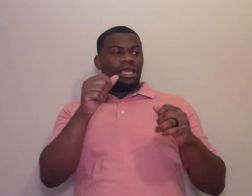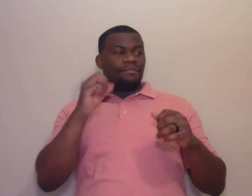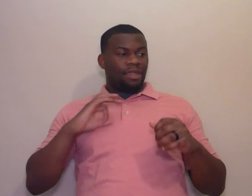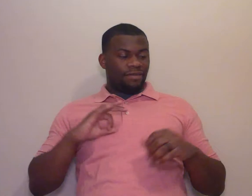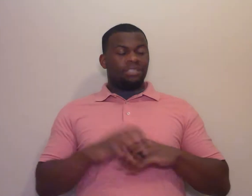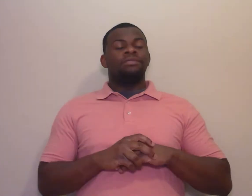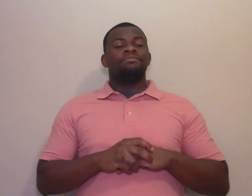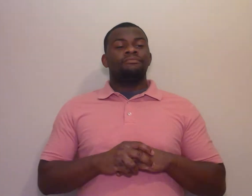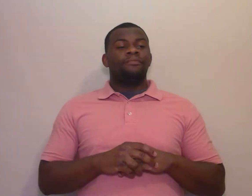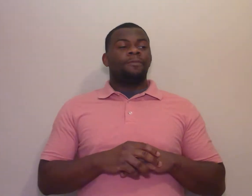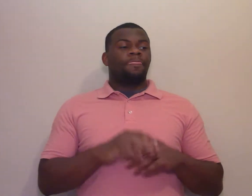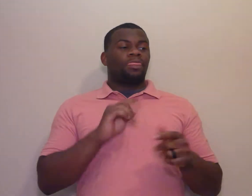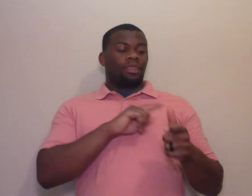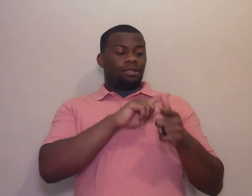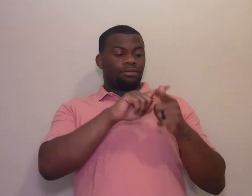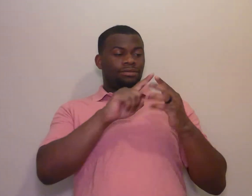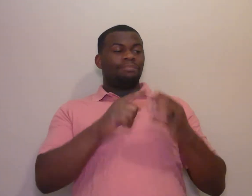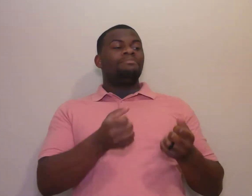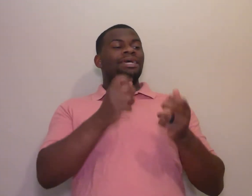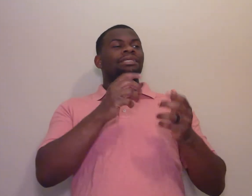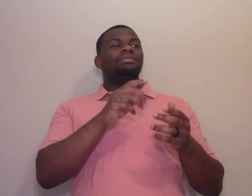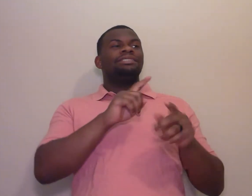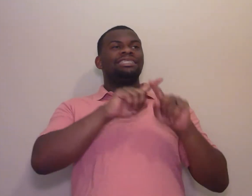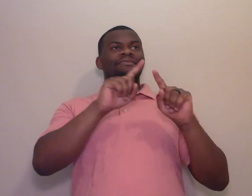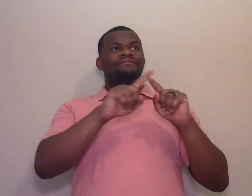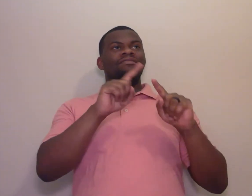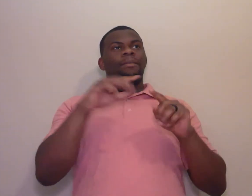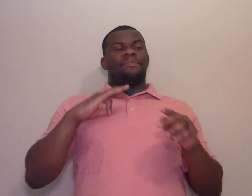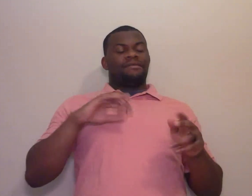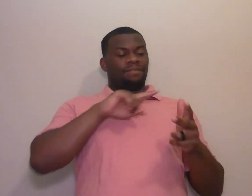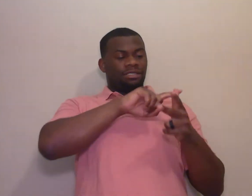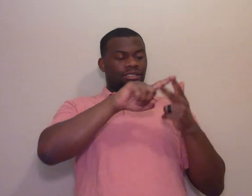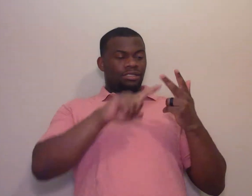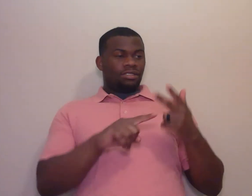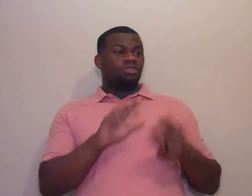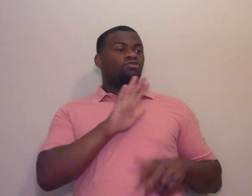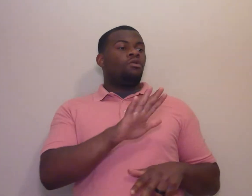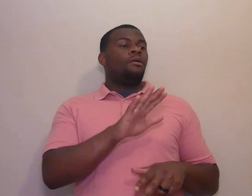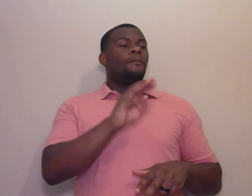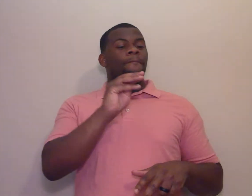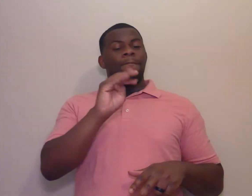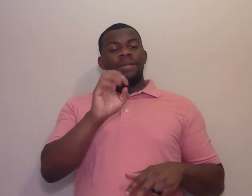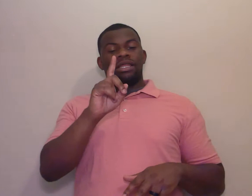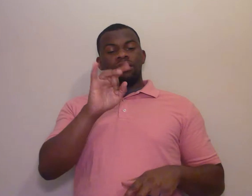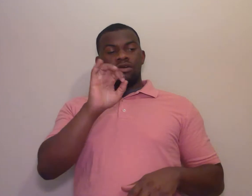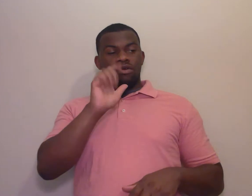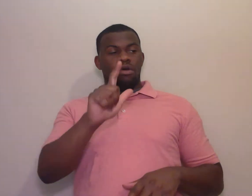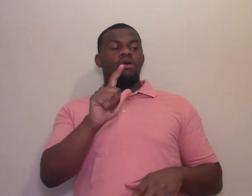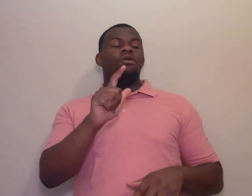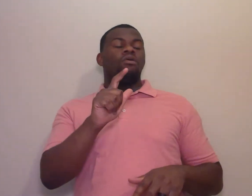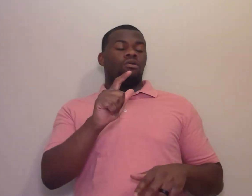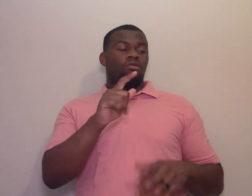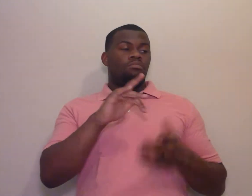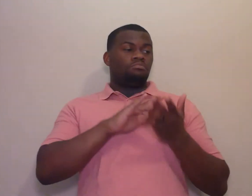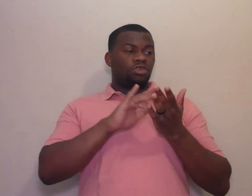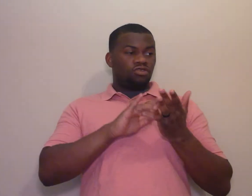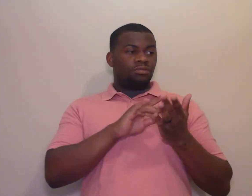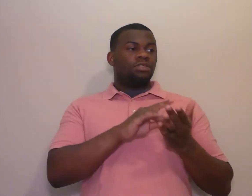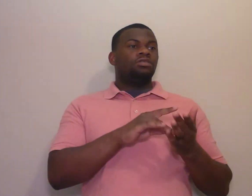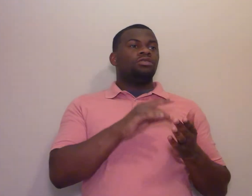medical, prescription, dental, and vision. The medical, prescription, and dental plans are owned and operated by the State of New Mexico